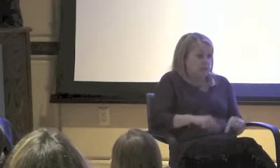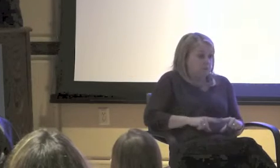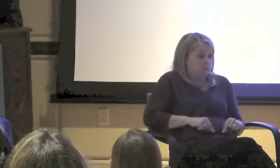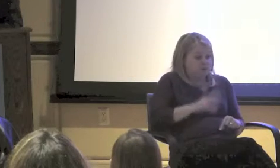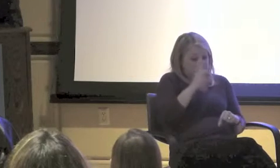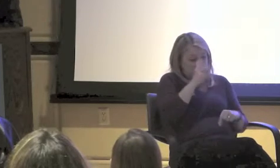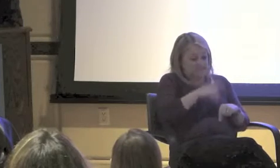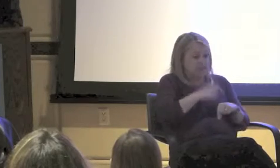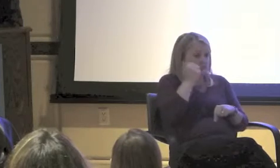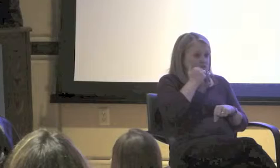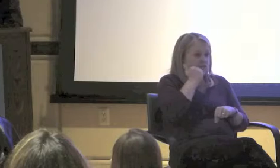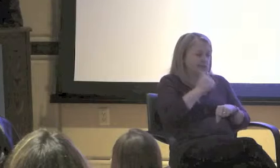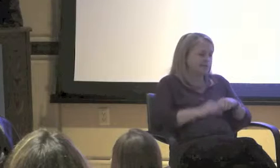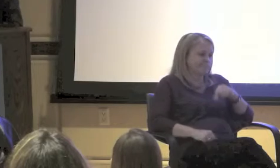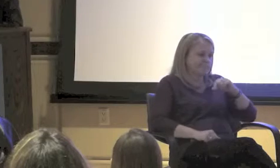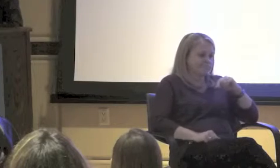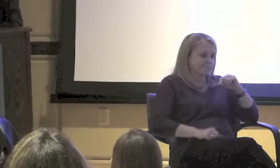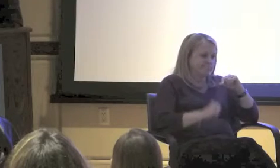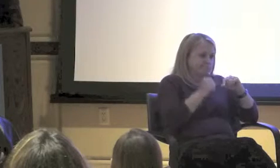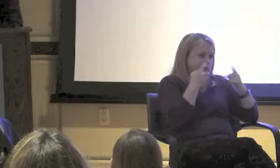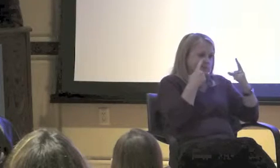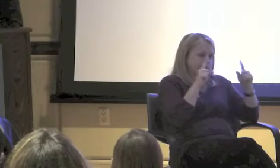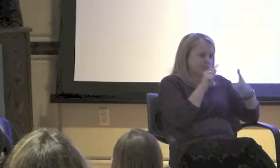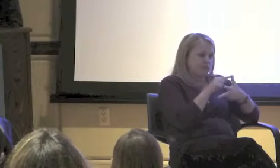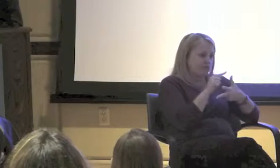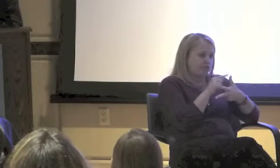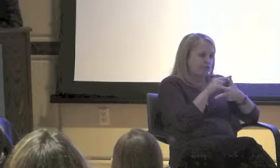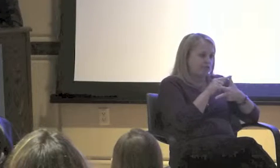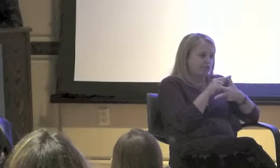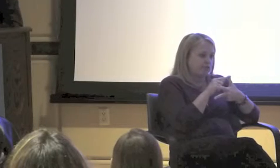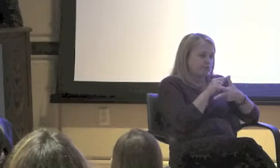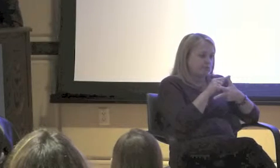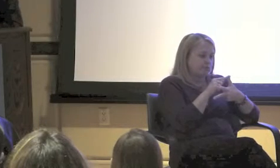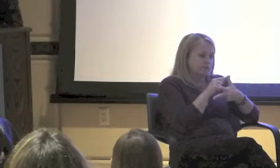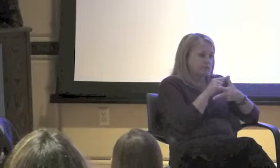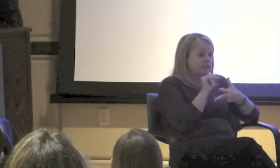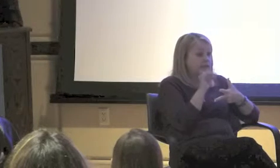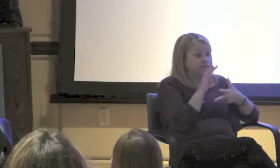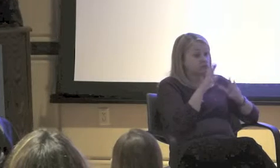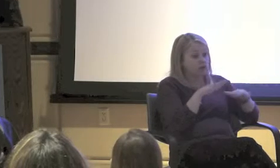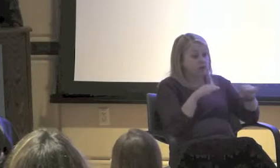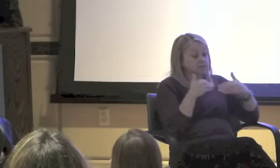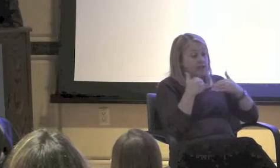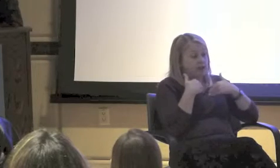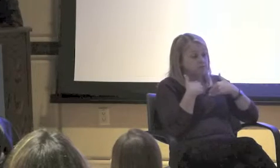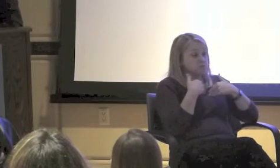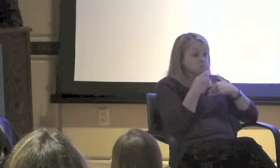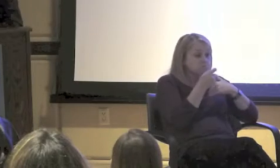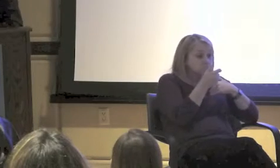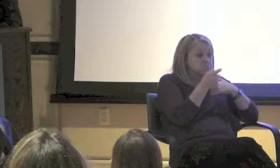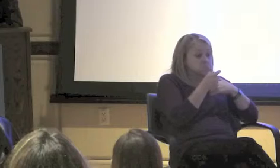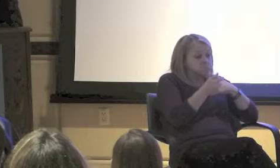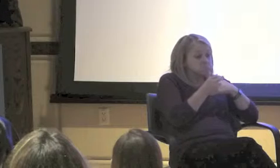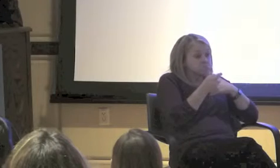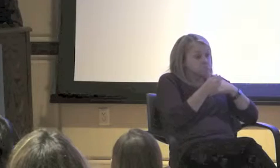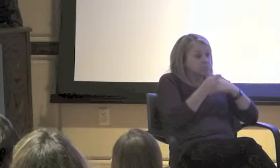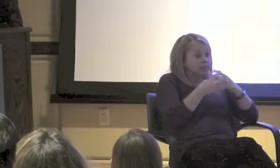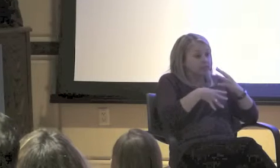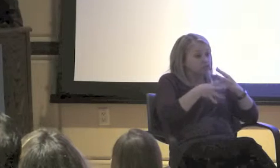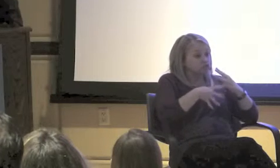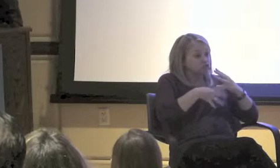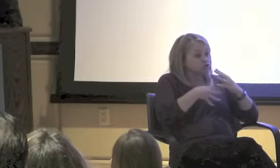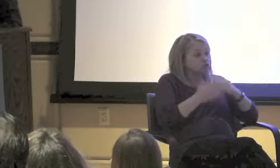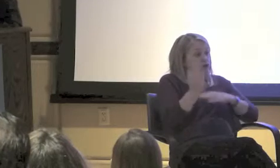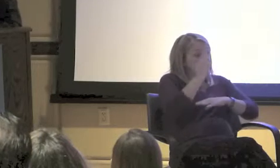the chances of deflux being successful are pretty low. If you have a child that's having small amounts of leakage throughout the